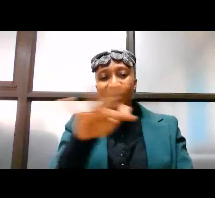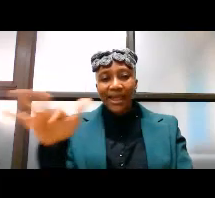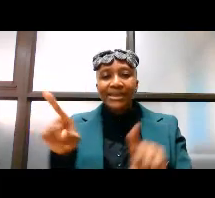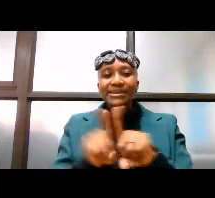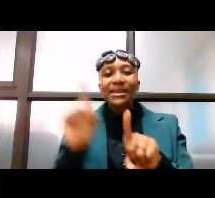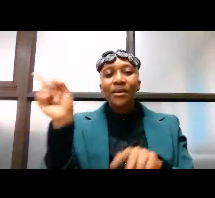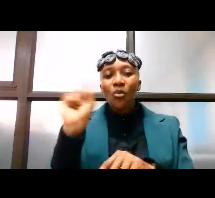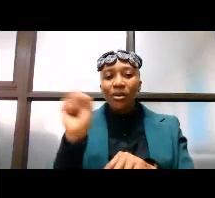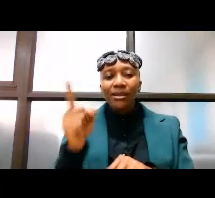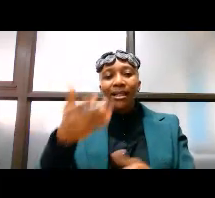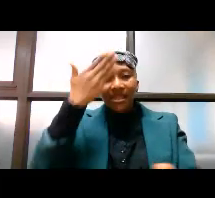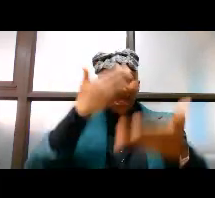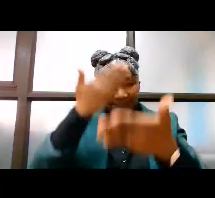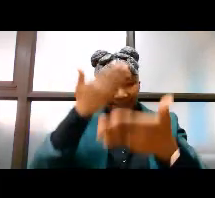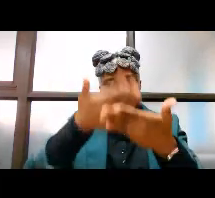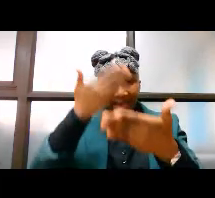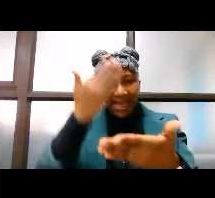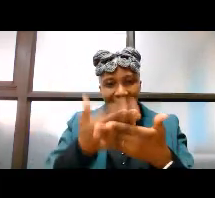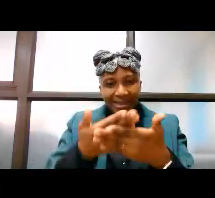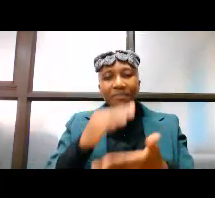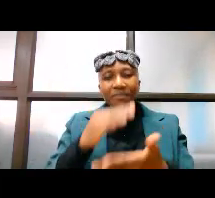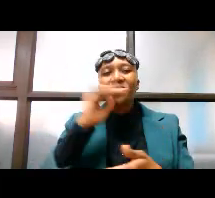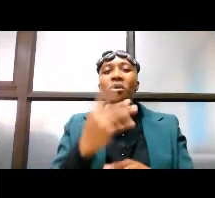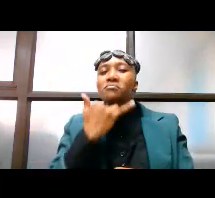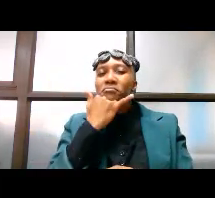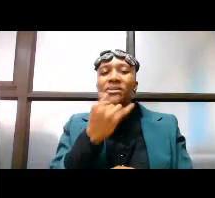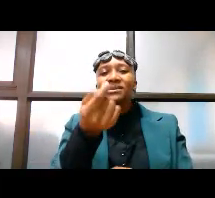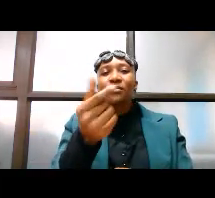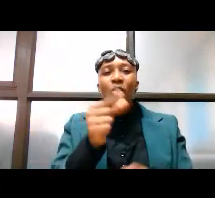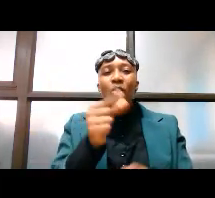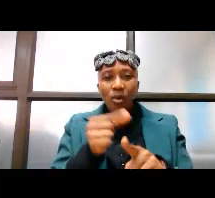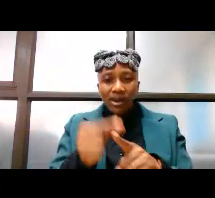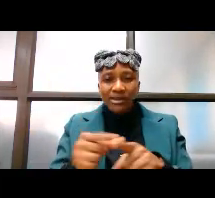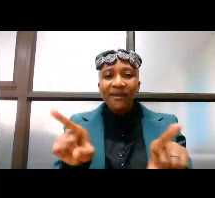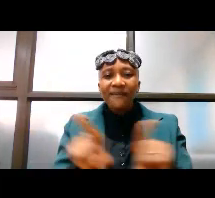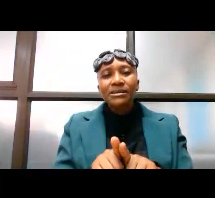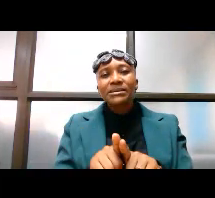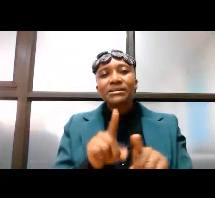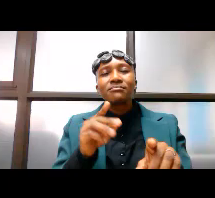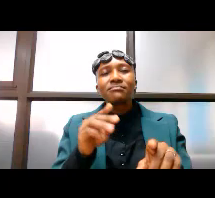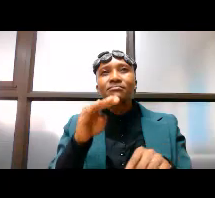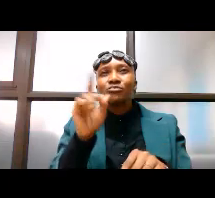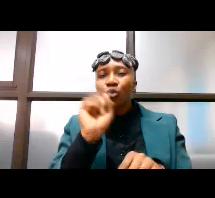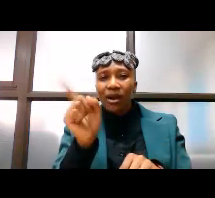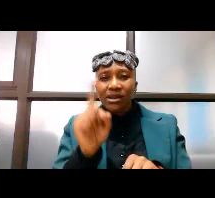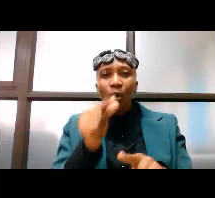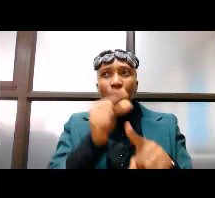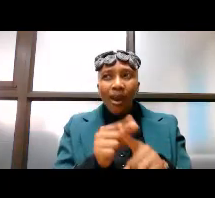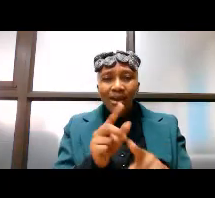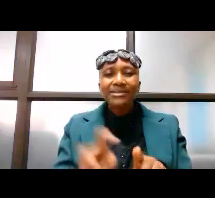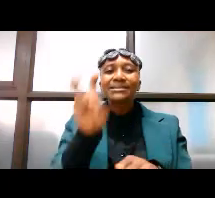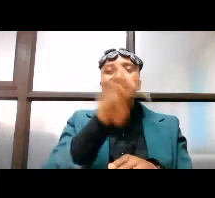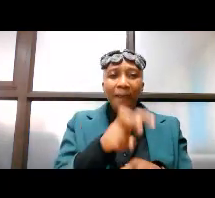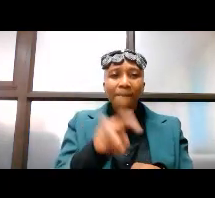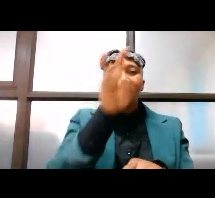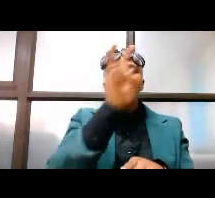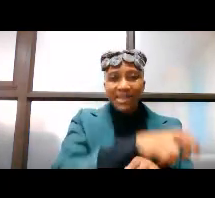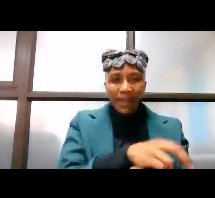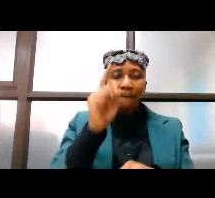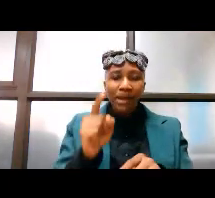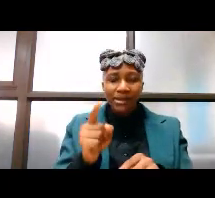to reread and they skip words. So keep your eyes open for these symptoms.